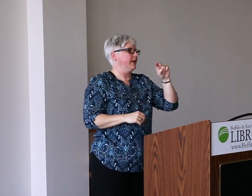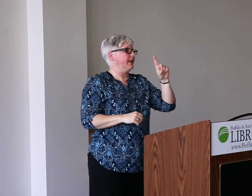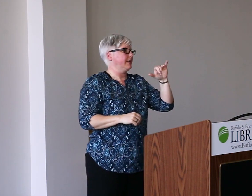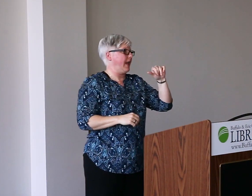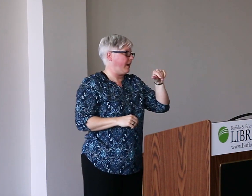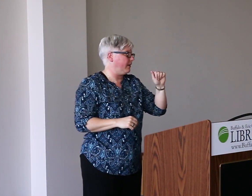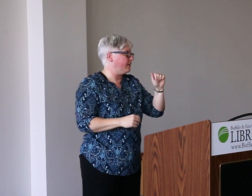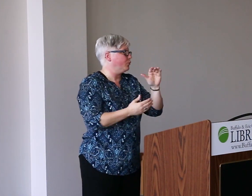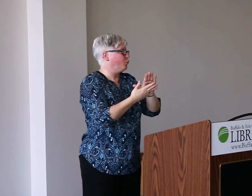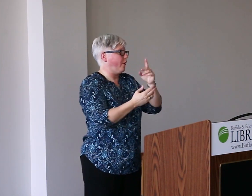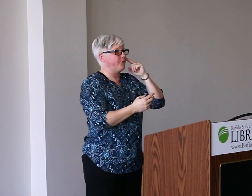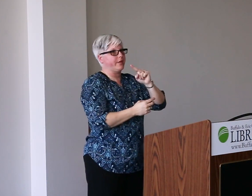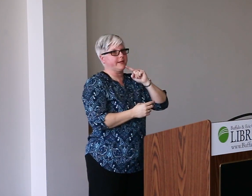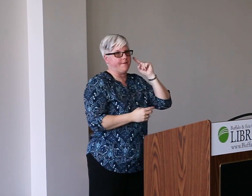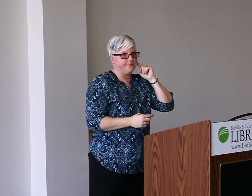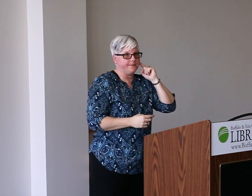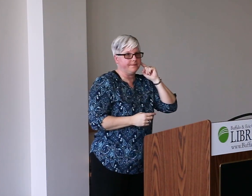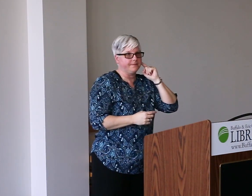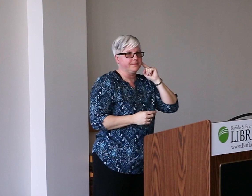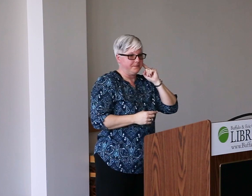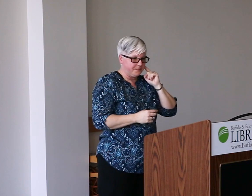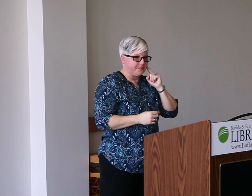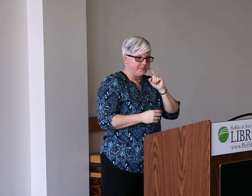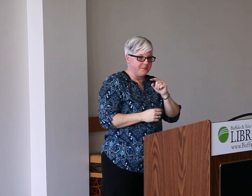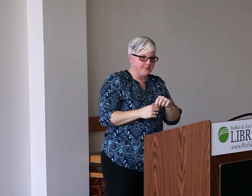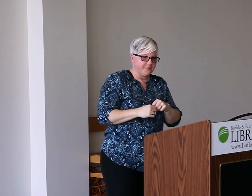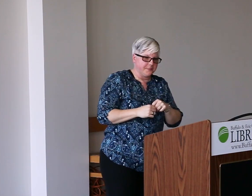Indianapolis, the Indiana School for the Deaf.